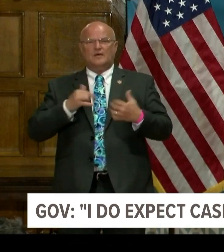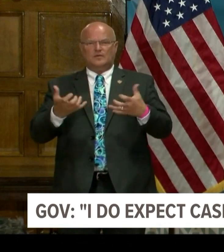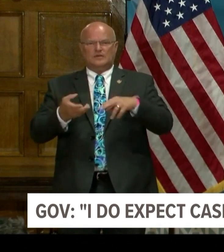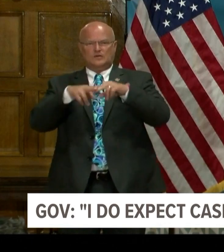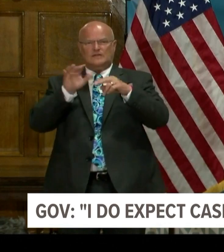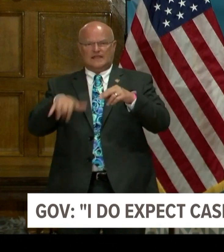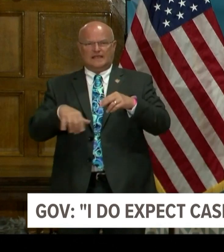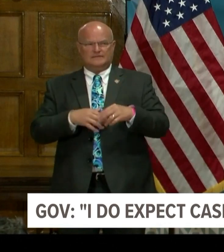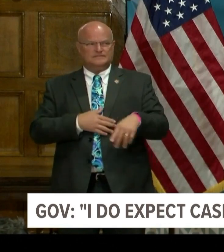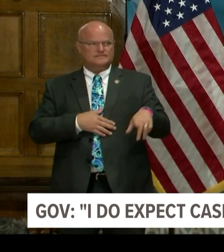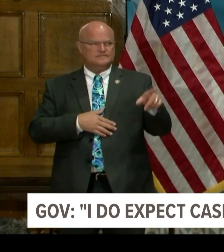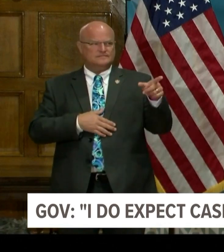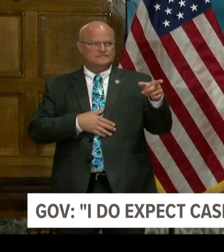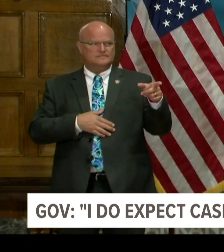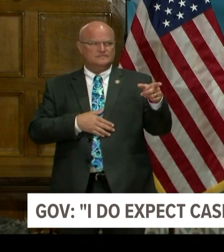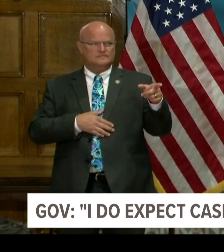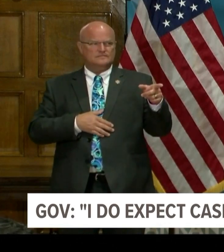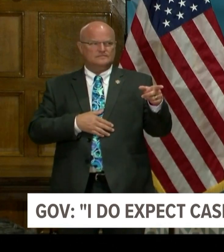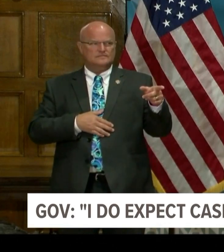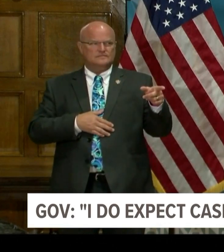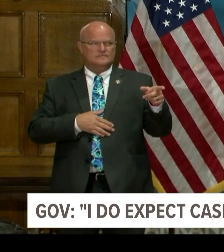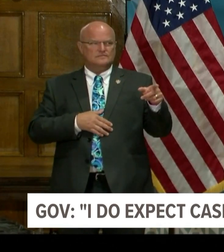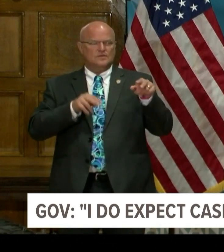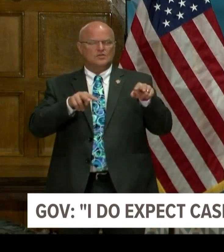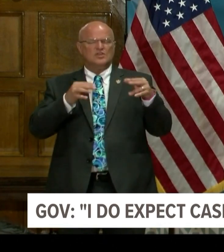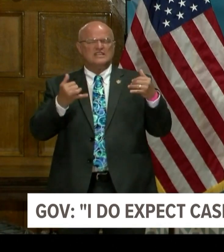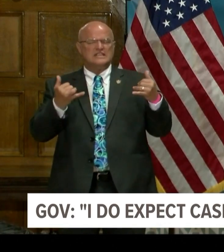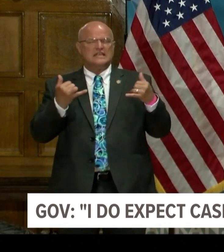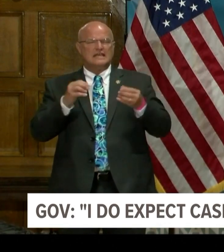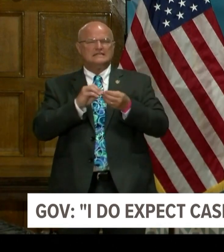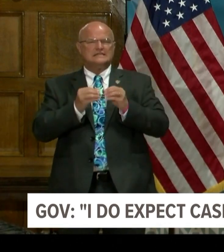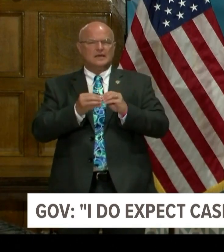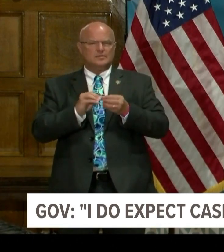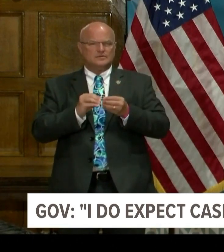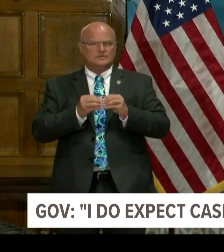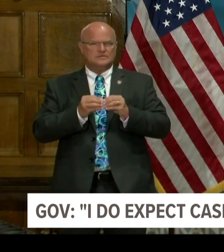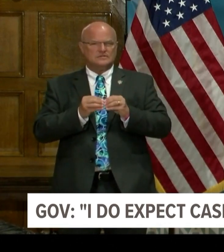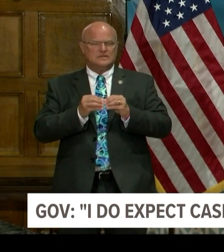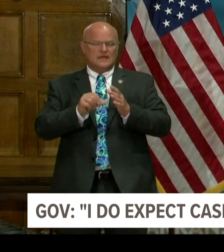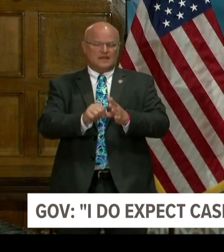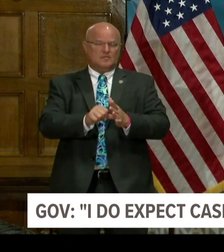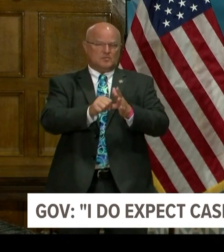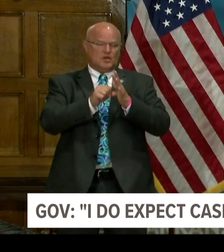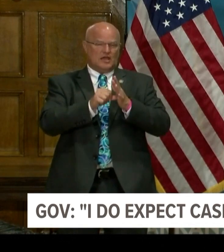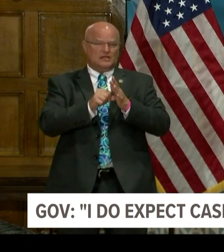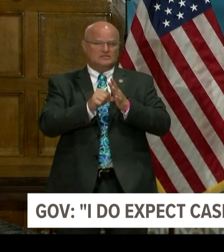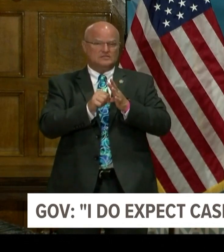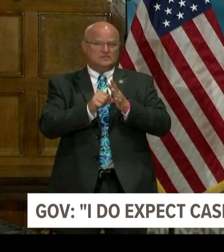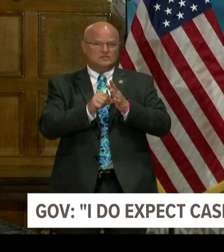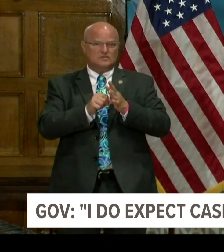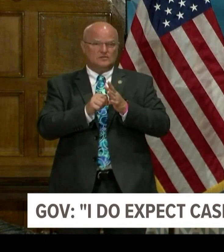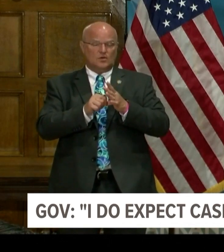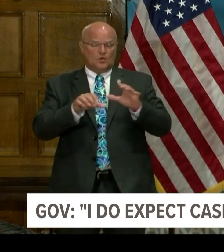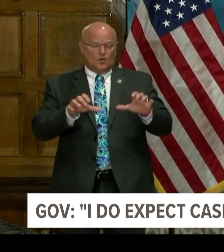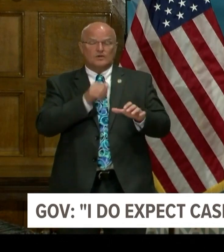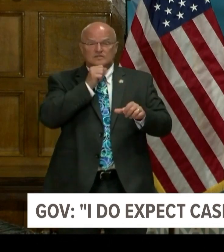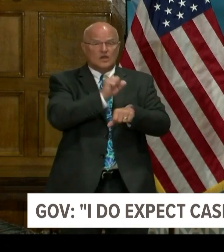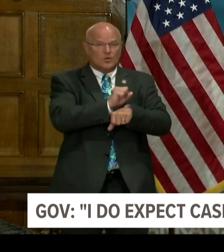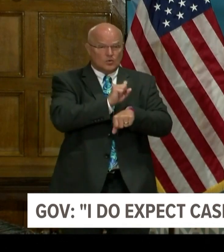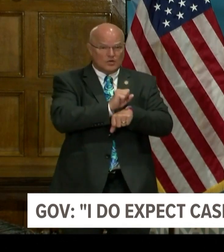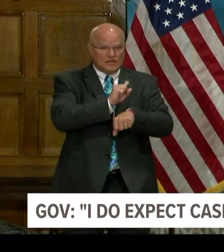increase. Yes. Just looking at today's numbers, the impression you get is whatever we're doing is not